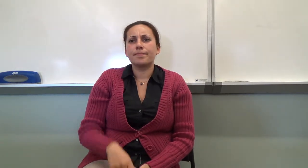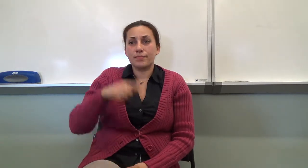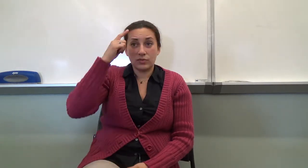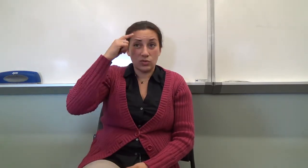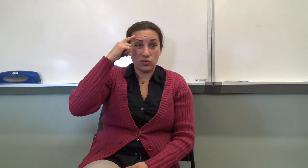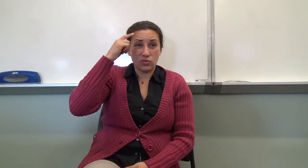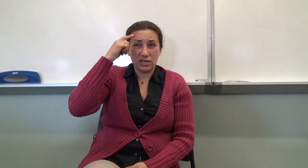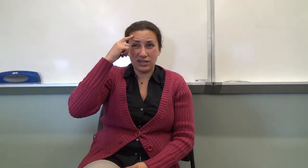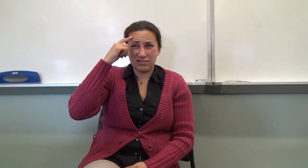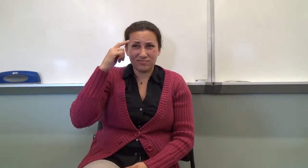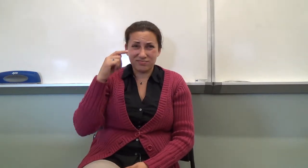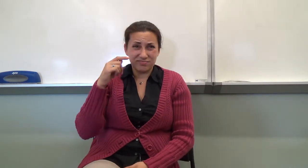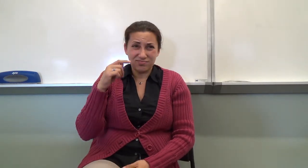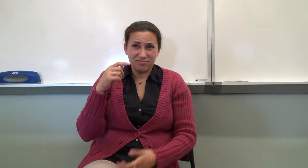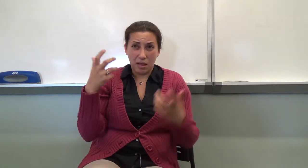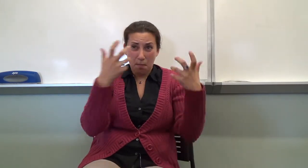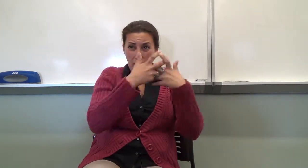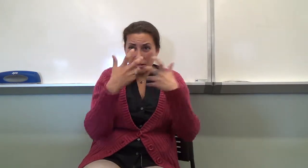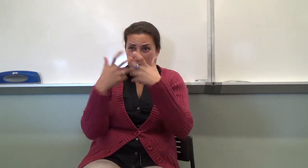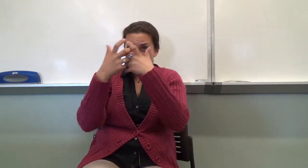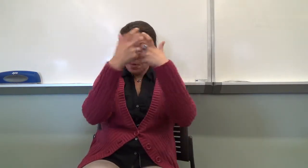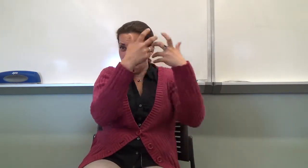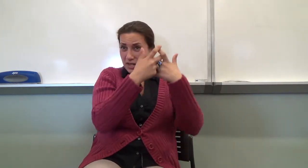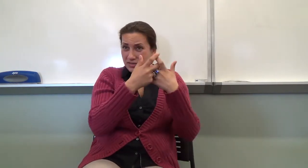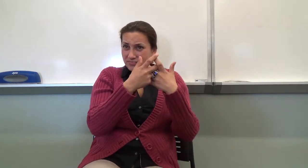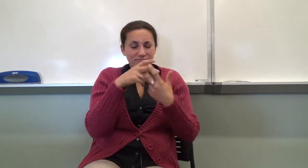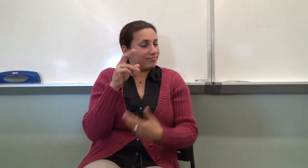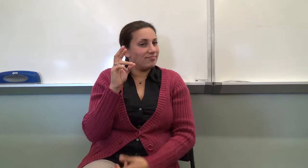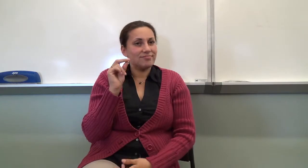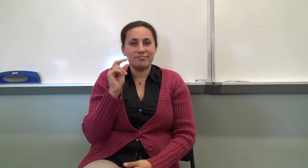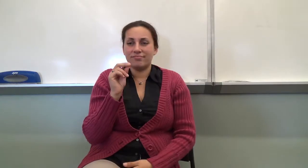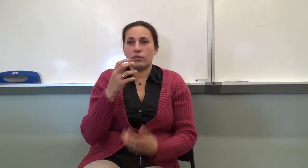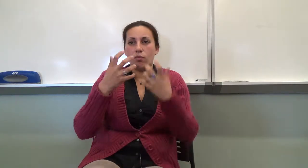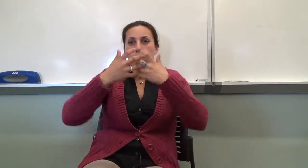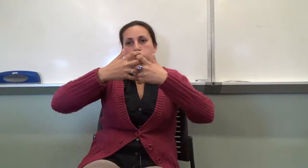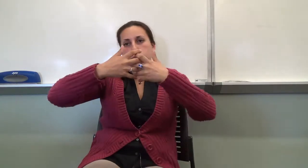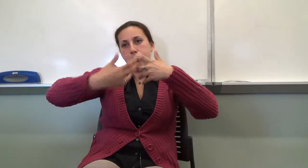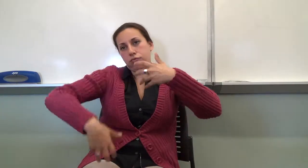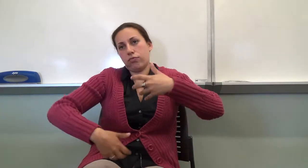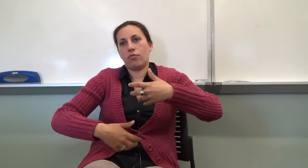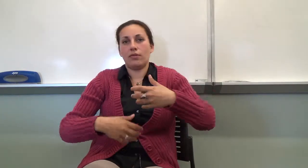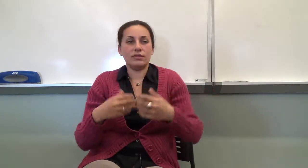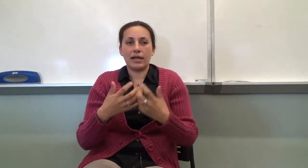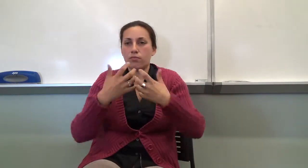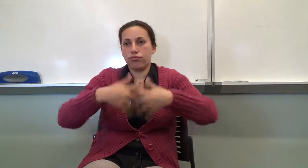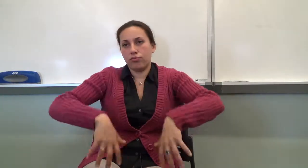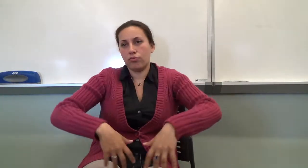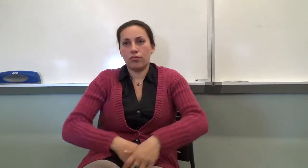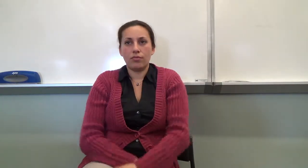apart. I don't think so. All you have to do is know one angle. That's all there is to it.